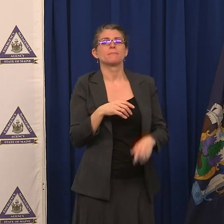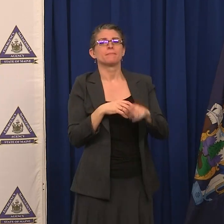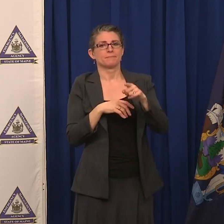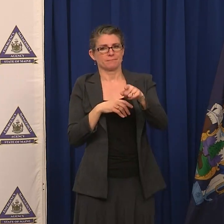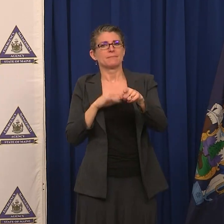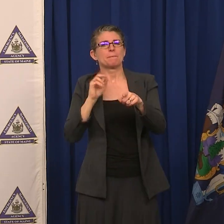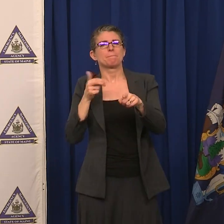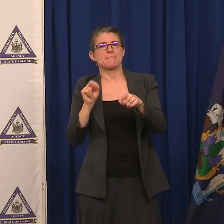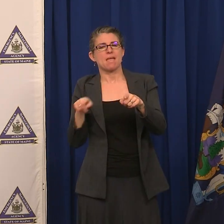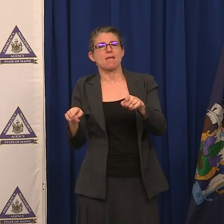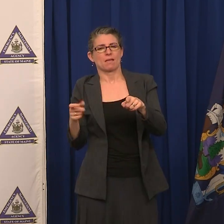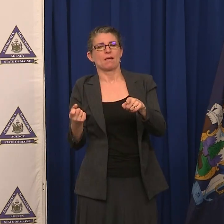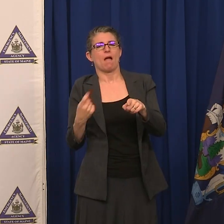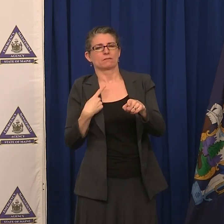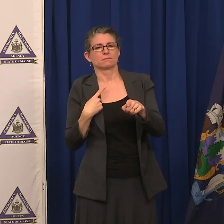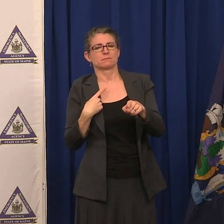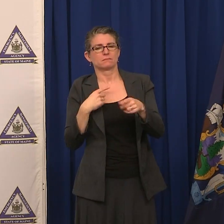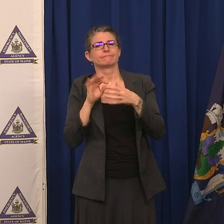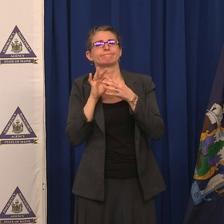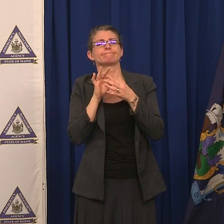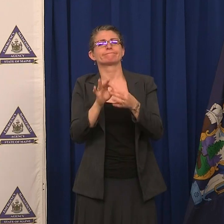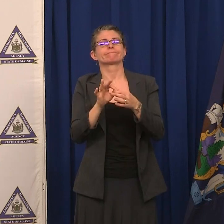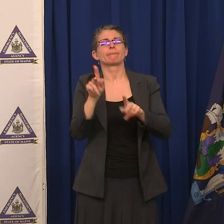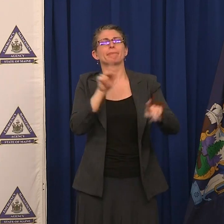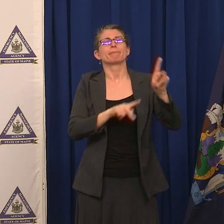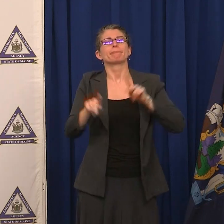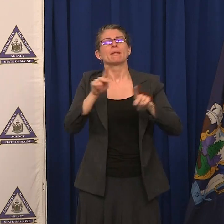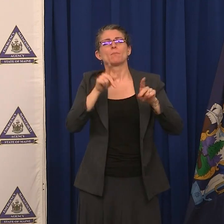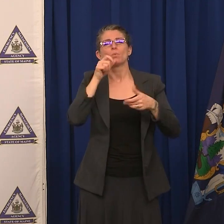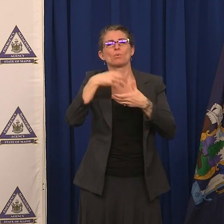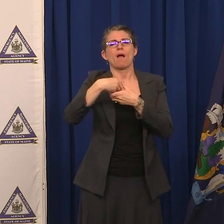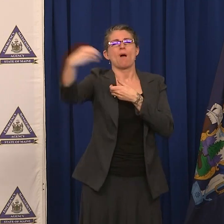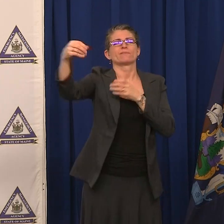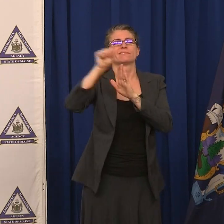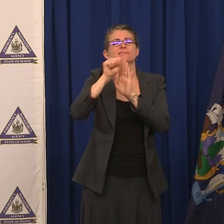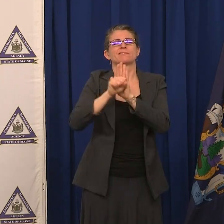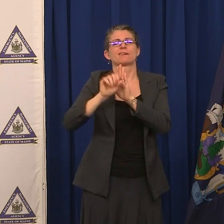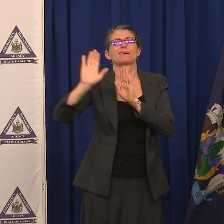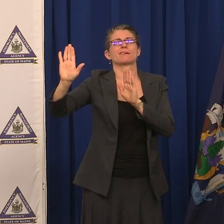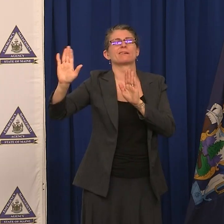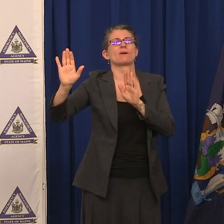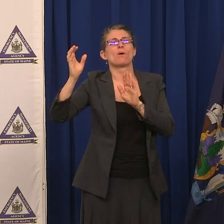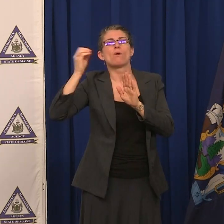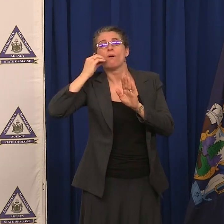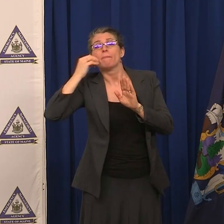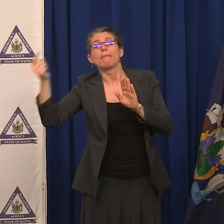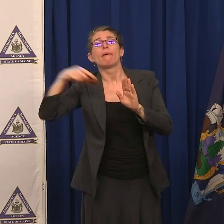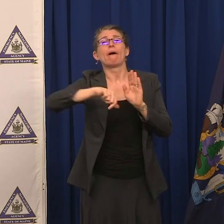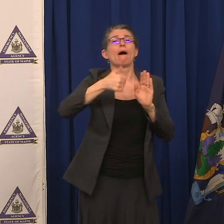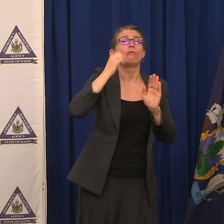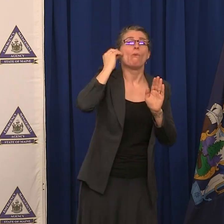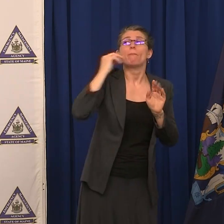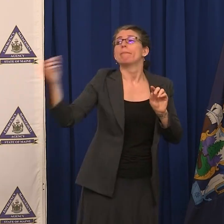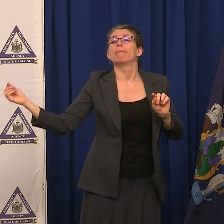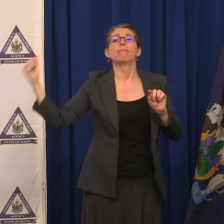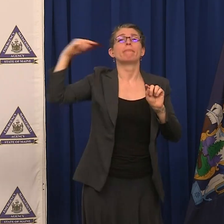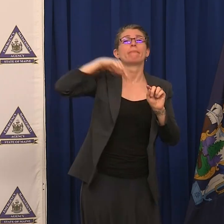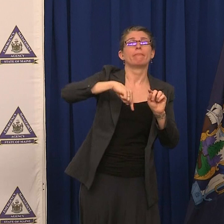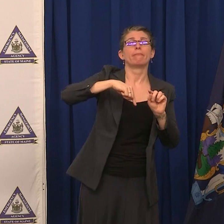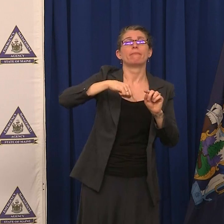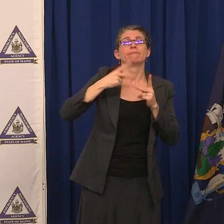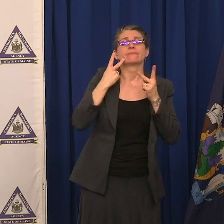to individuals who may be coming to Maine from out of state. And I want to